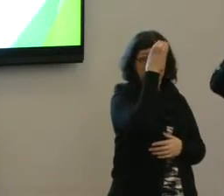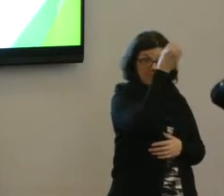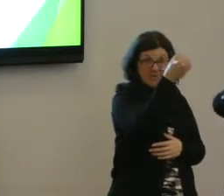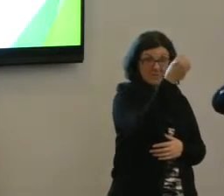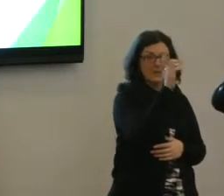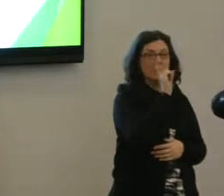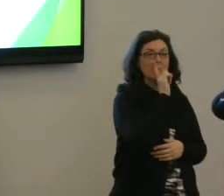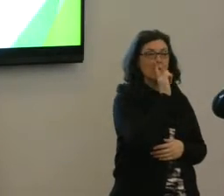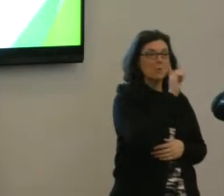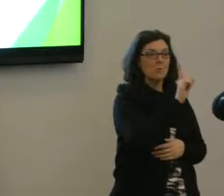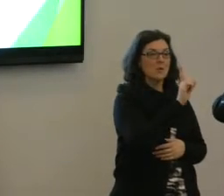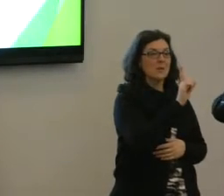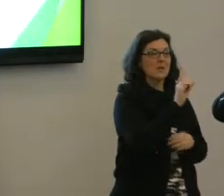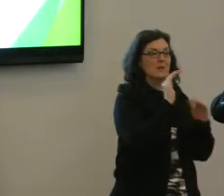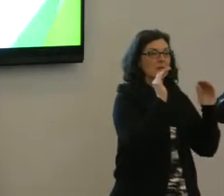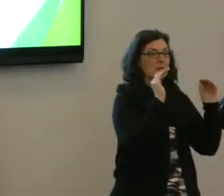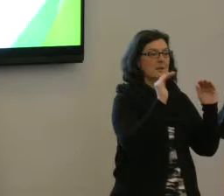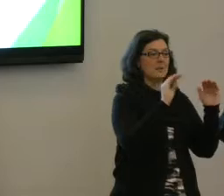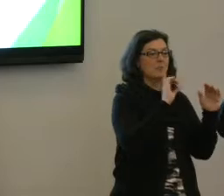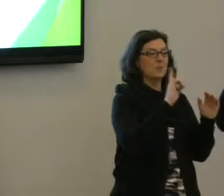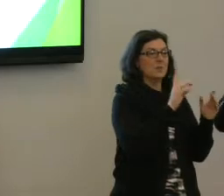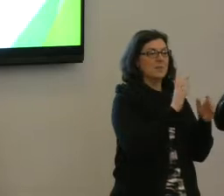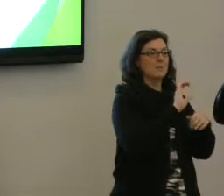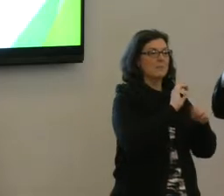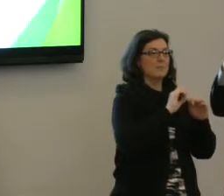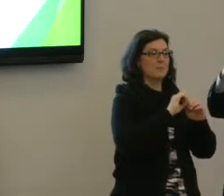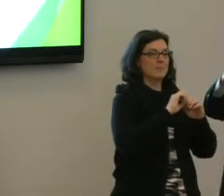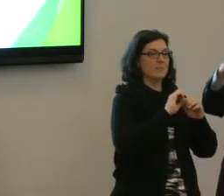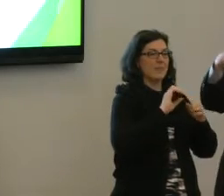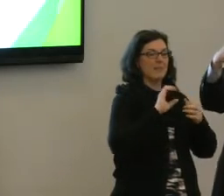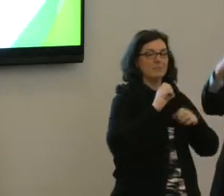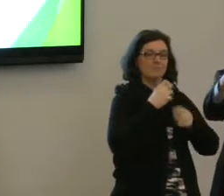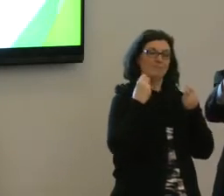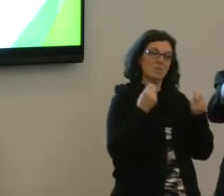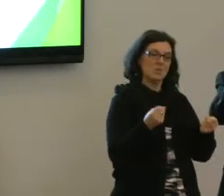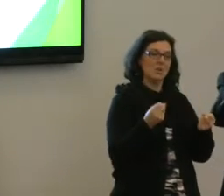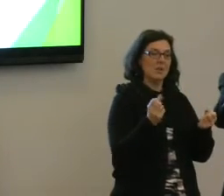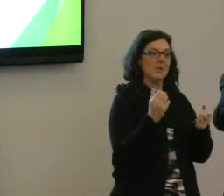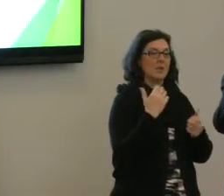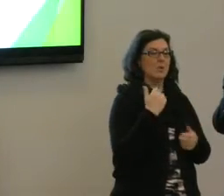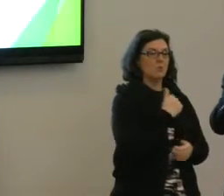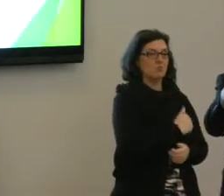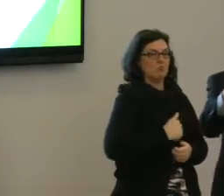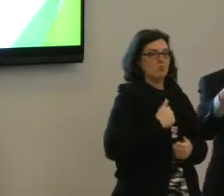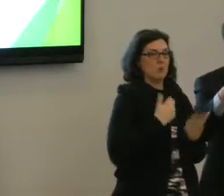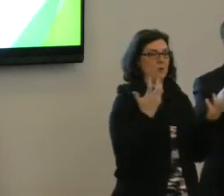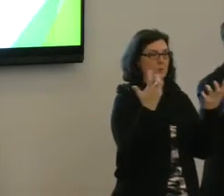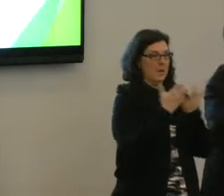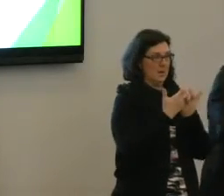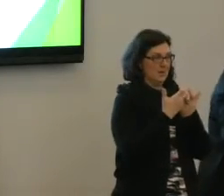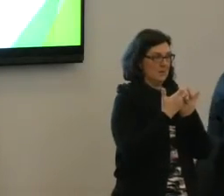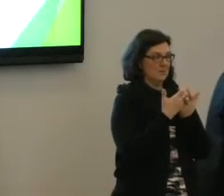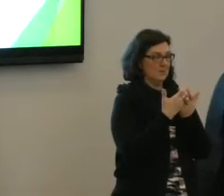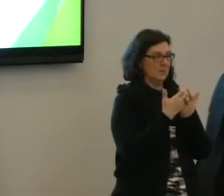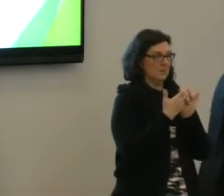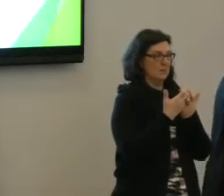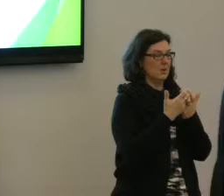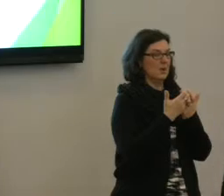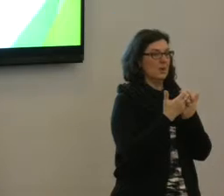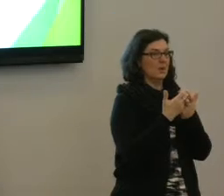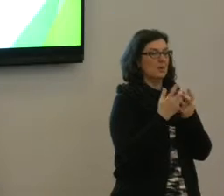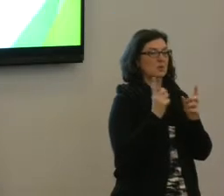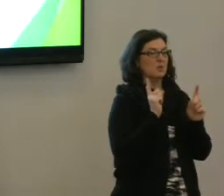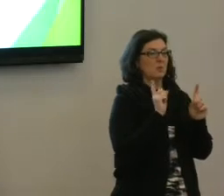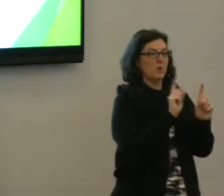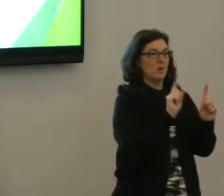and get it back to earth in terms of things like repentance. to be walking and just turn around in your